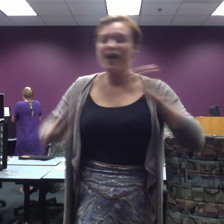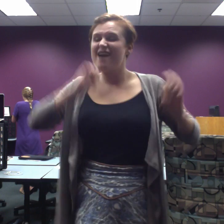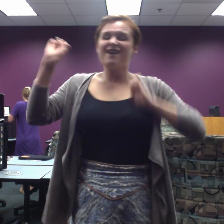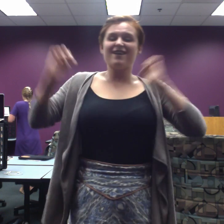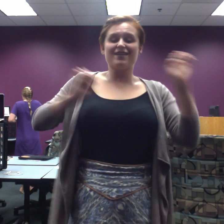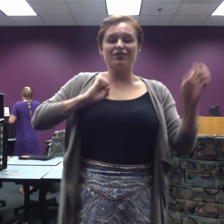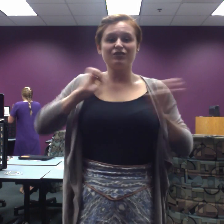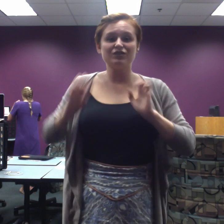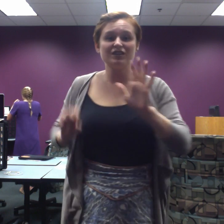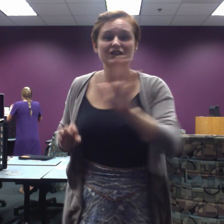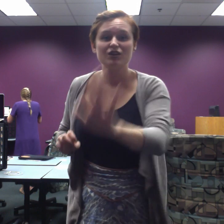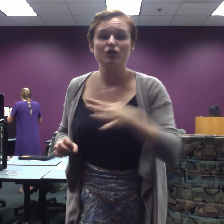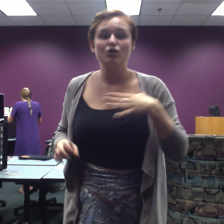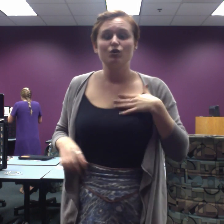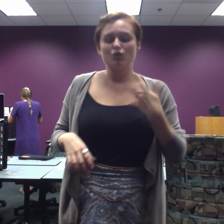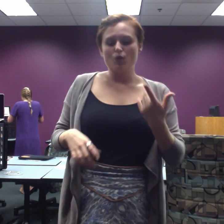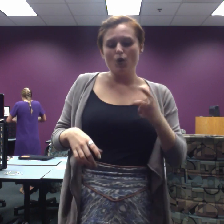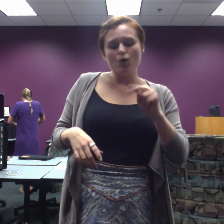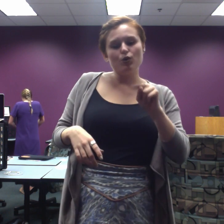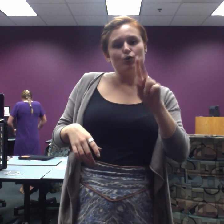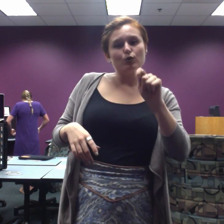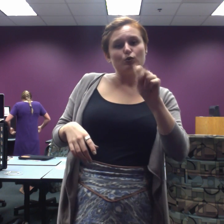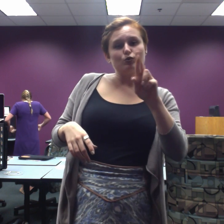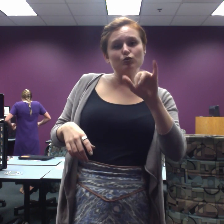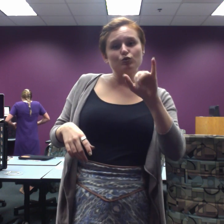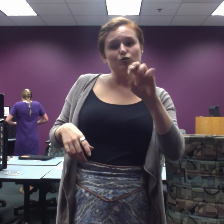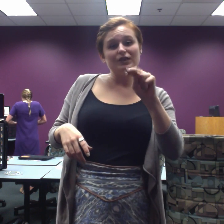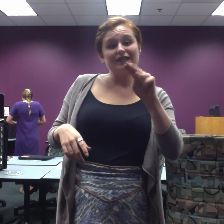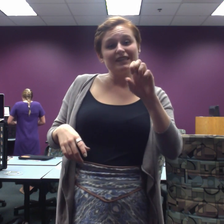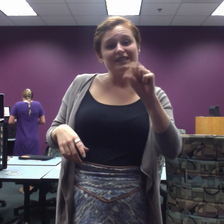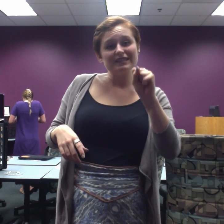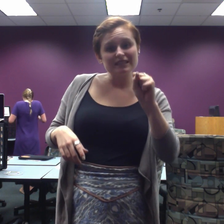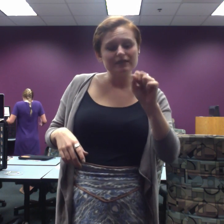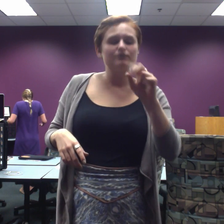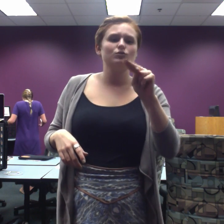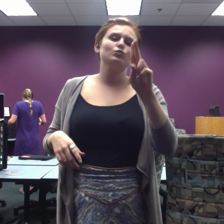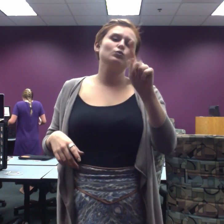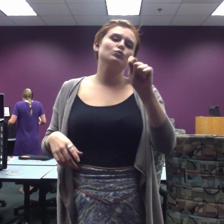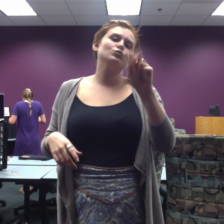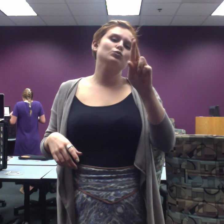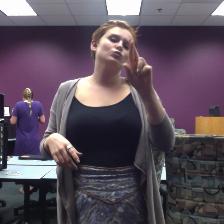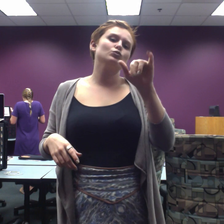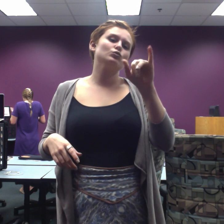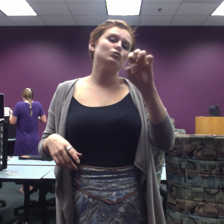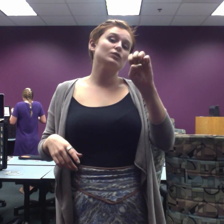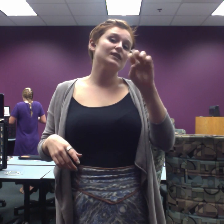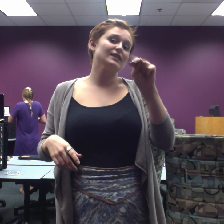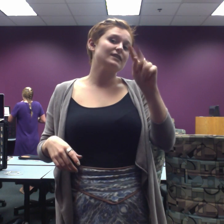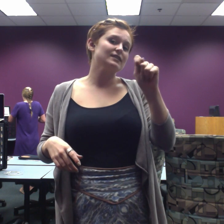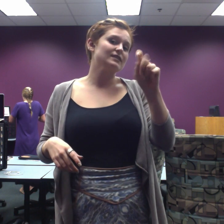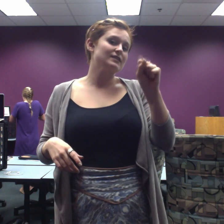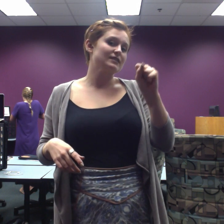large intestines, really the food can't be broken down much more, and just water is removed from the food at that